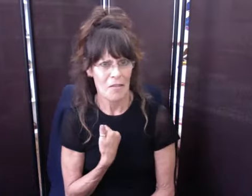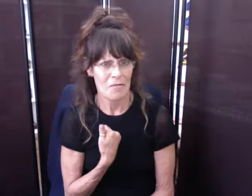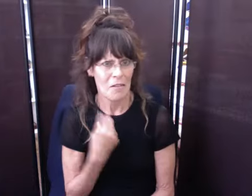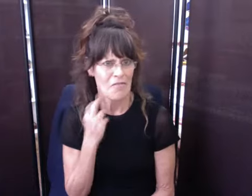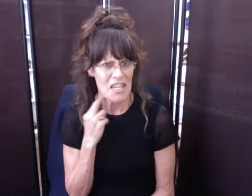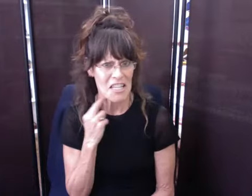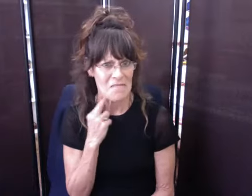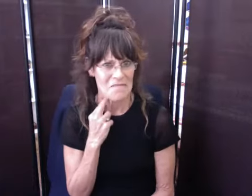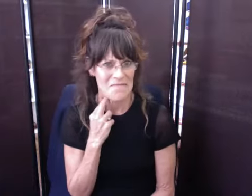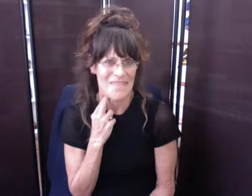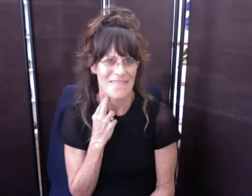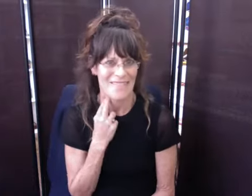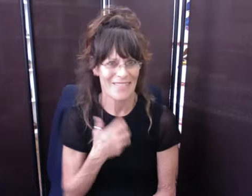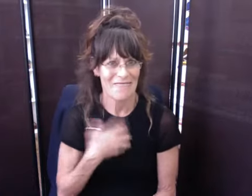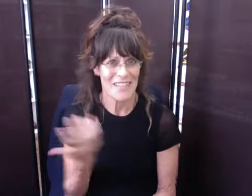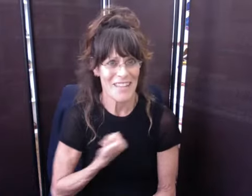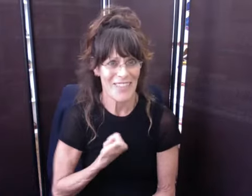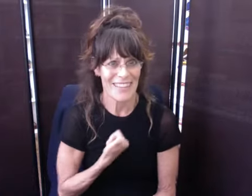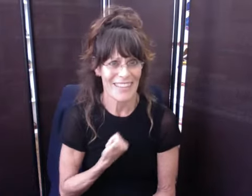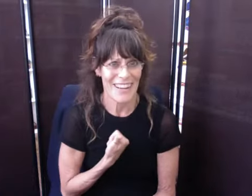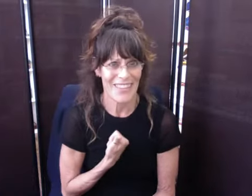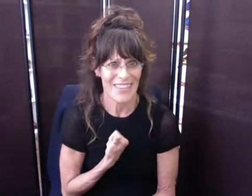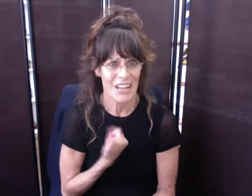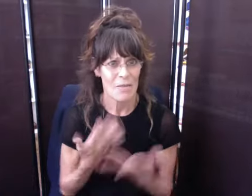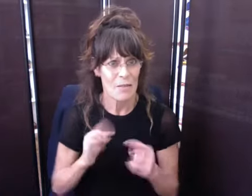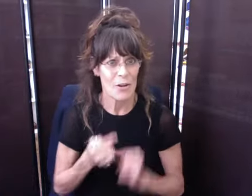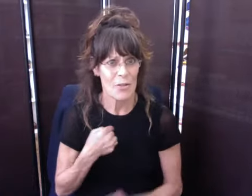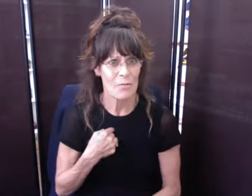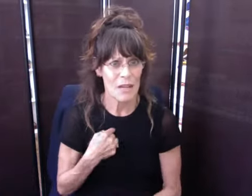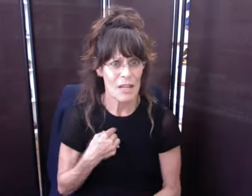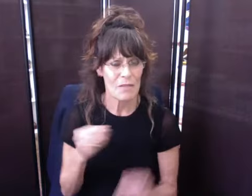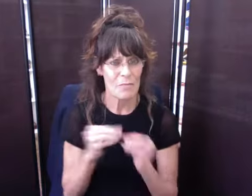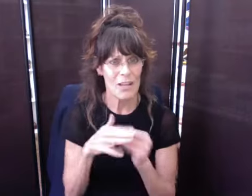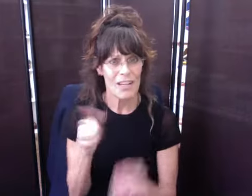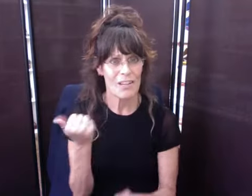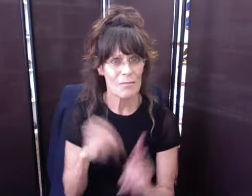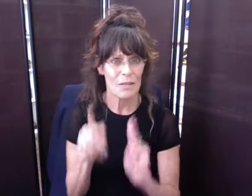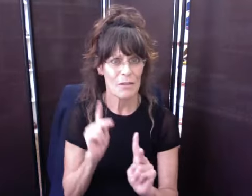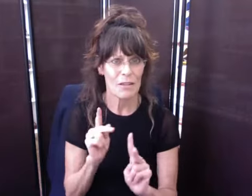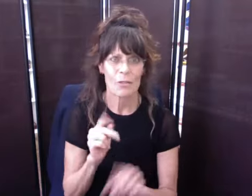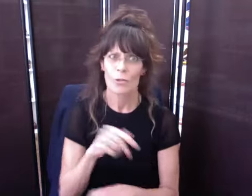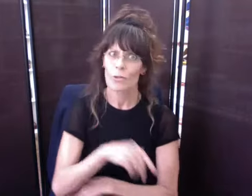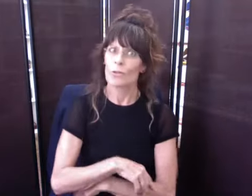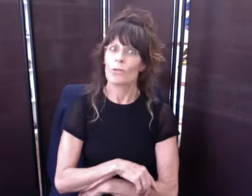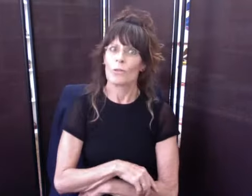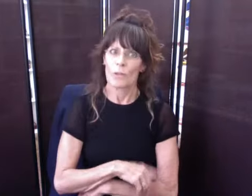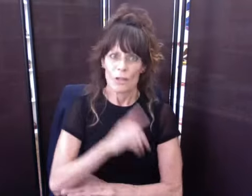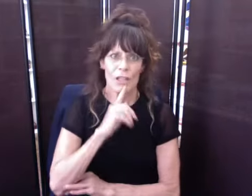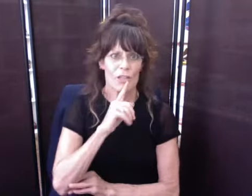resentments. That those darn things might be hurting me more than the other person. I got to tell you, they were, and I didn't know that.